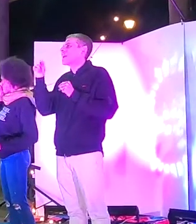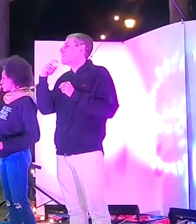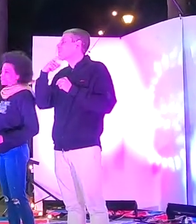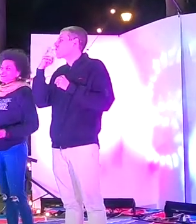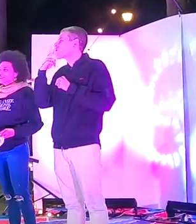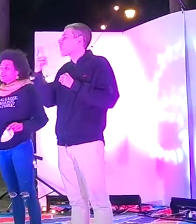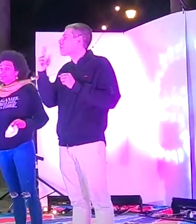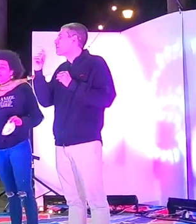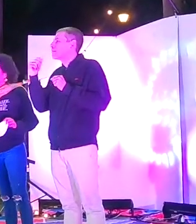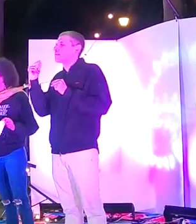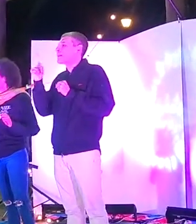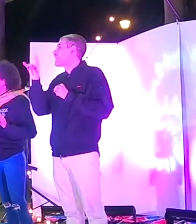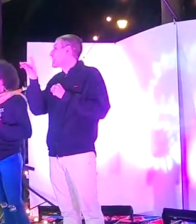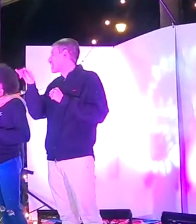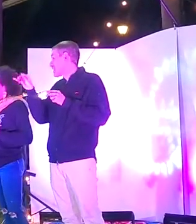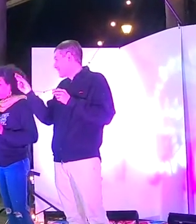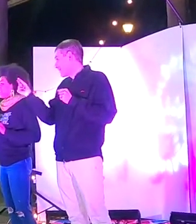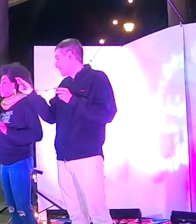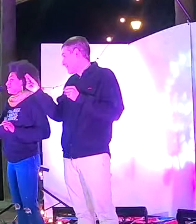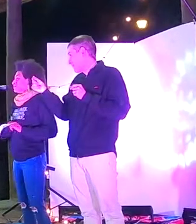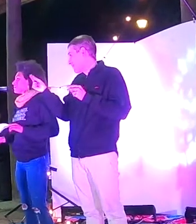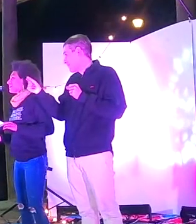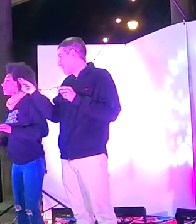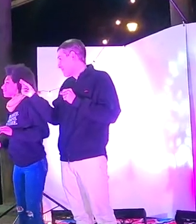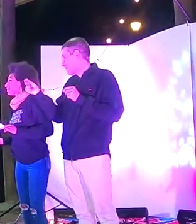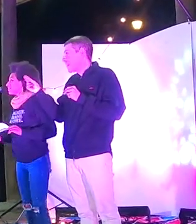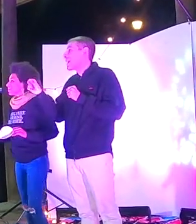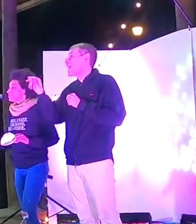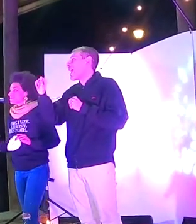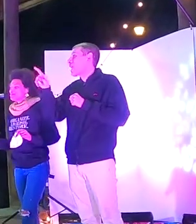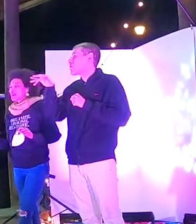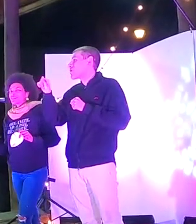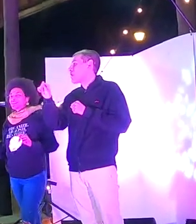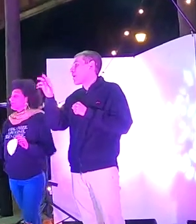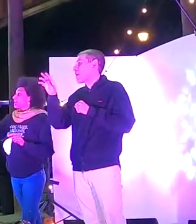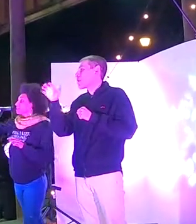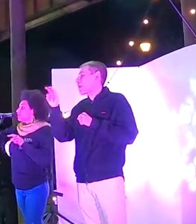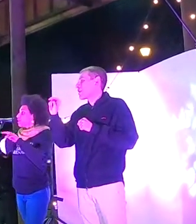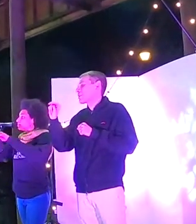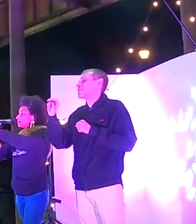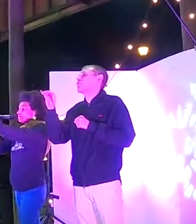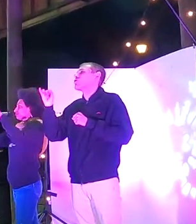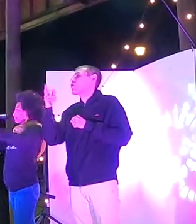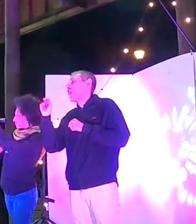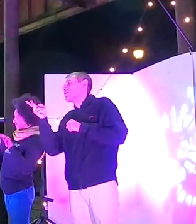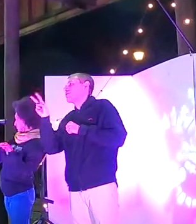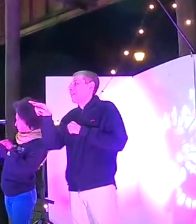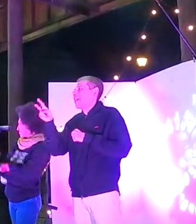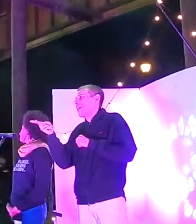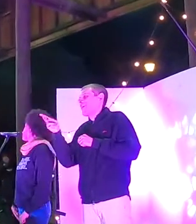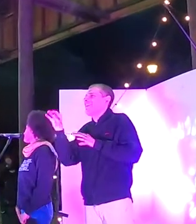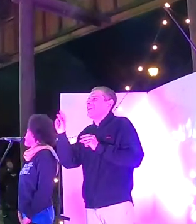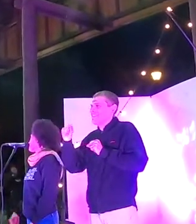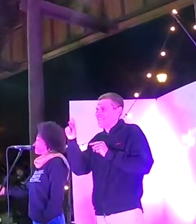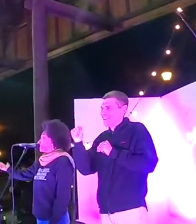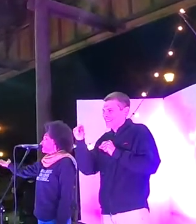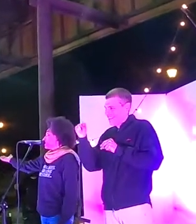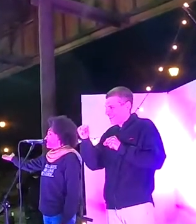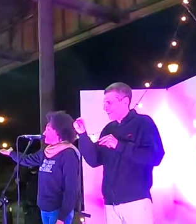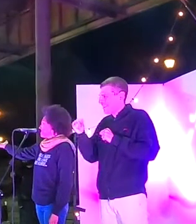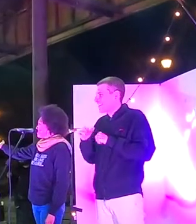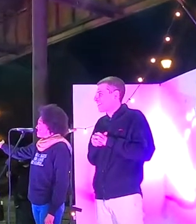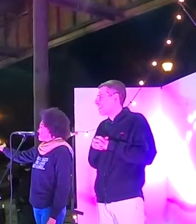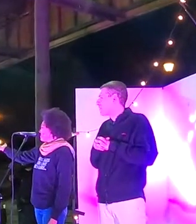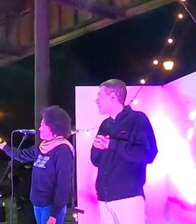somewhere. Destiny. Miss Angela Johnson Braxton Johnson.